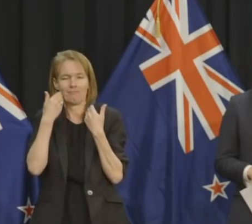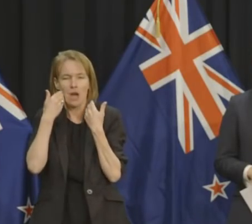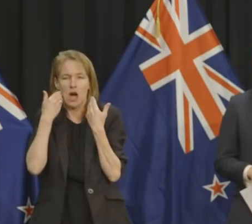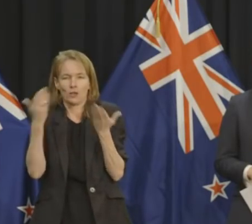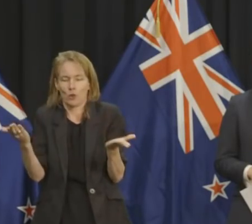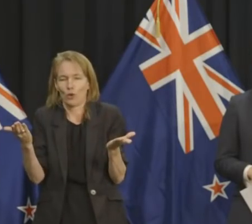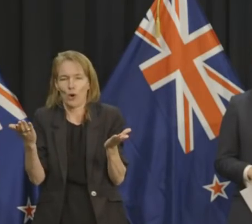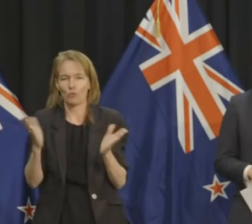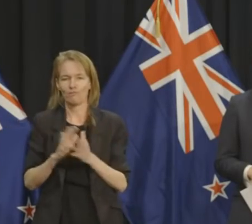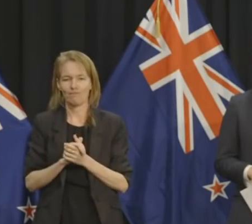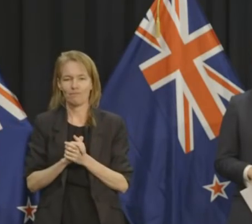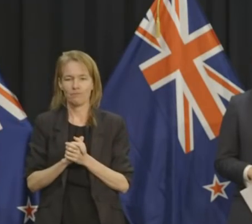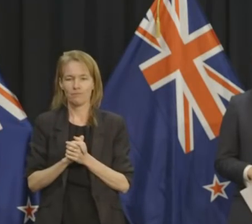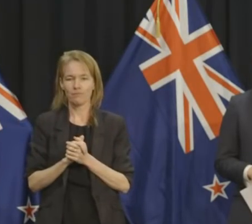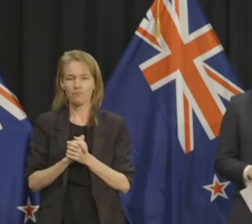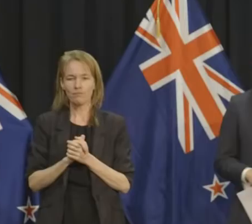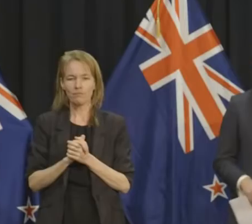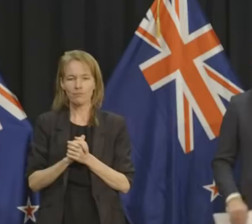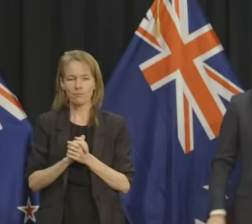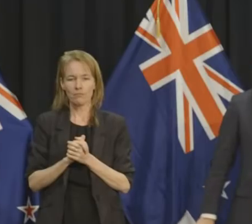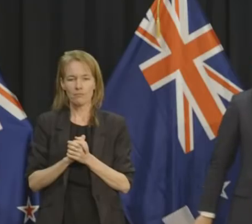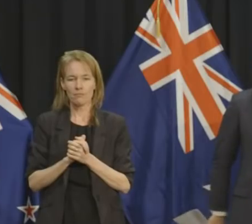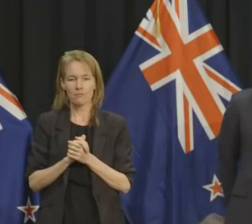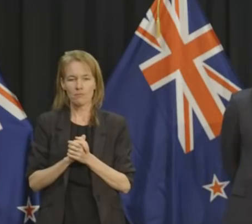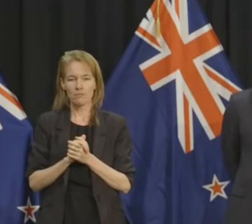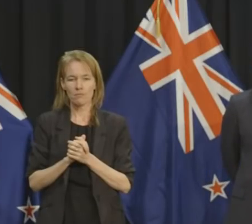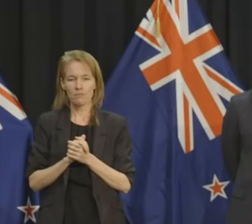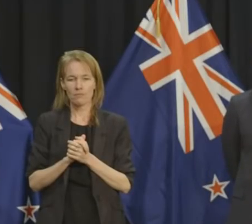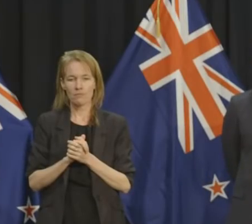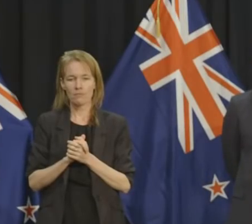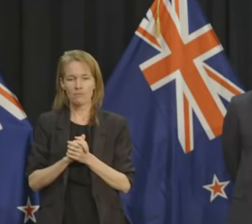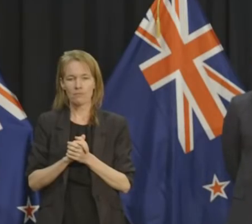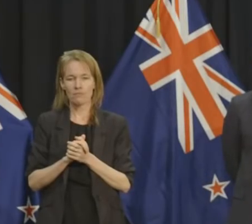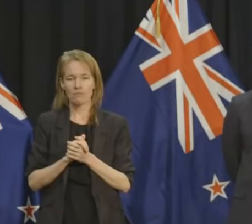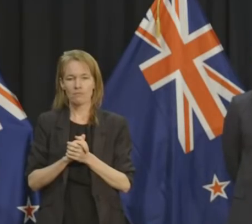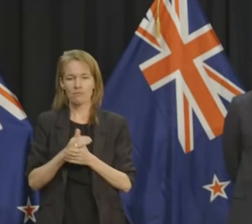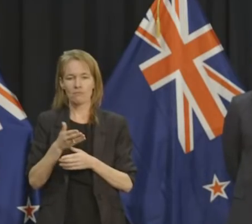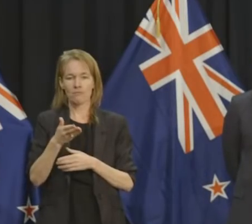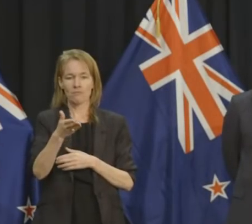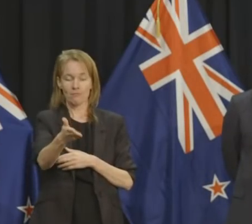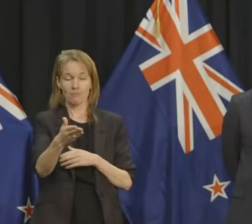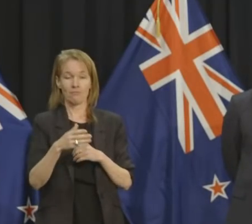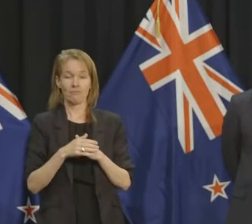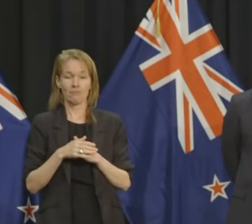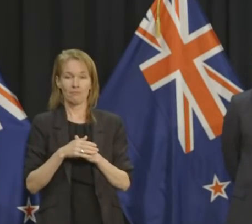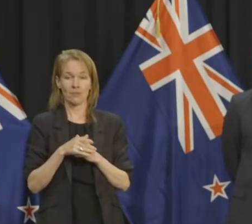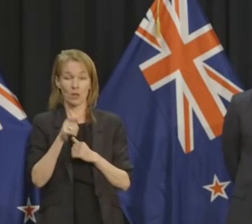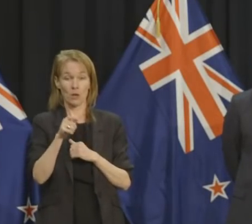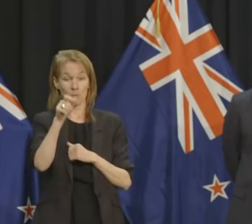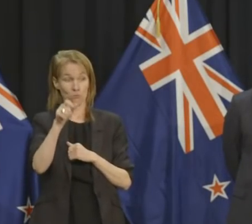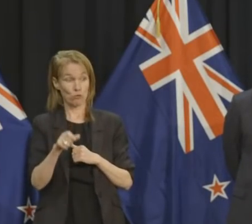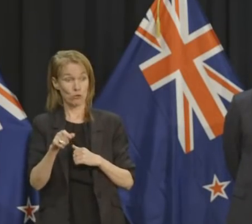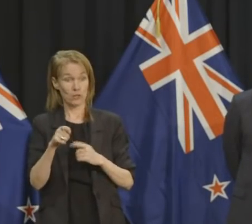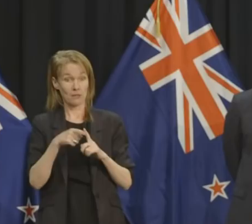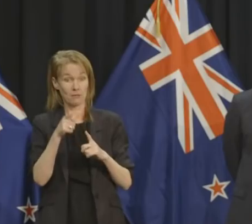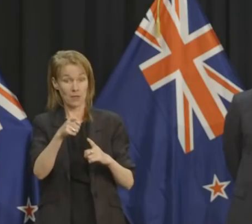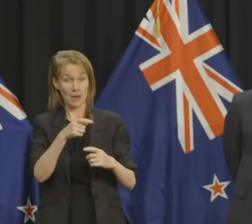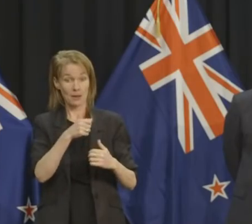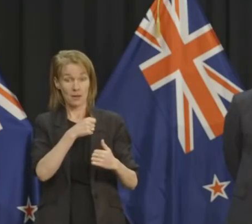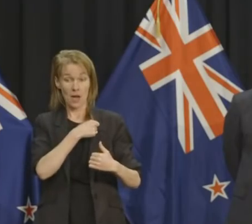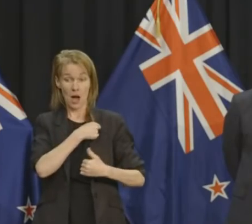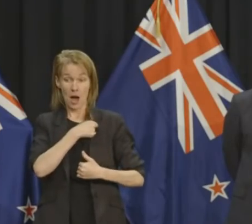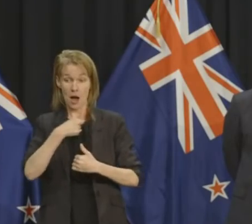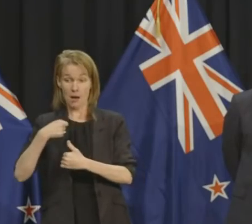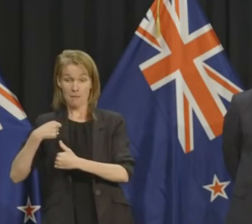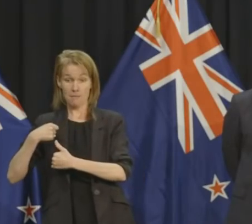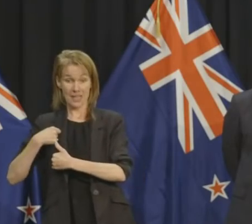have any powers to stop people from leaving? Are they there on site all the time, just to clarify? So the Defence are not using any